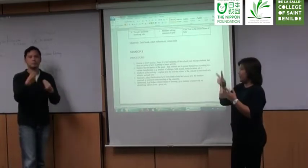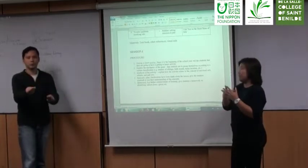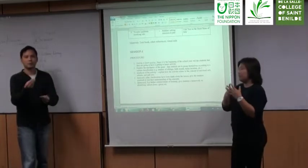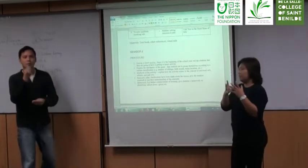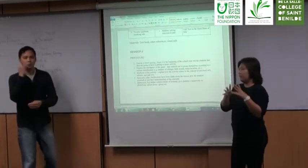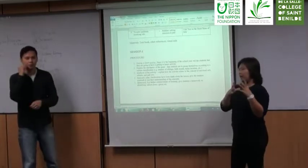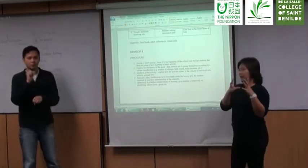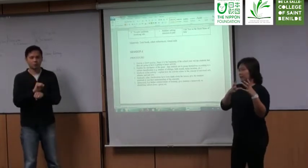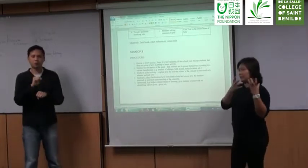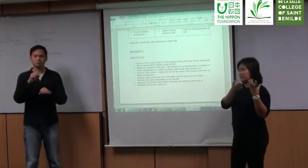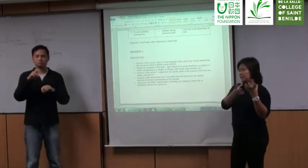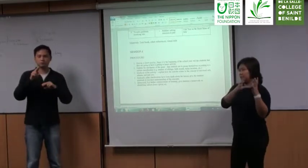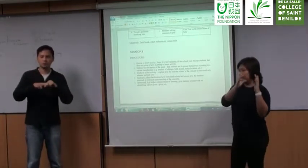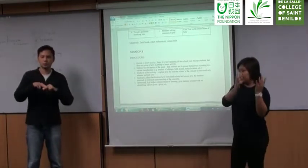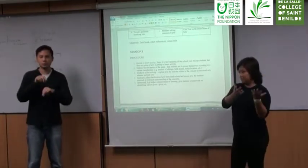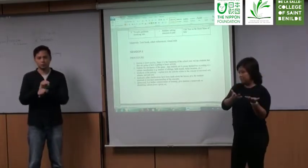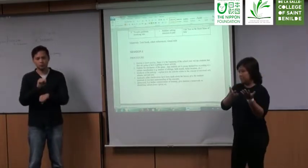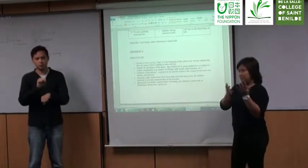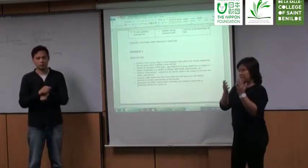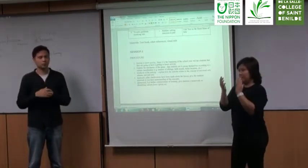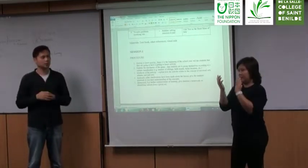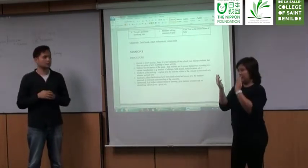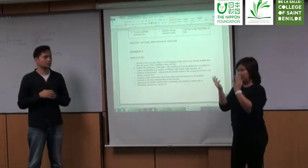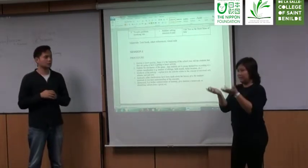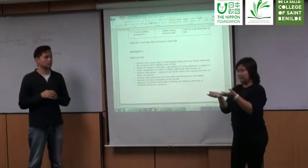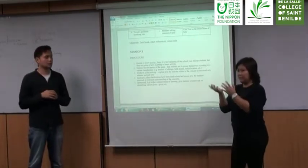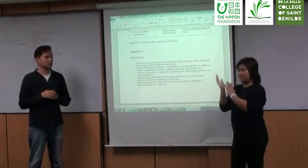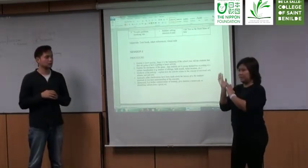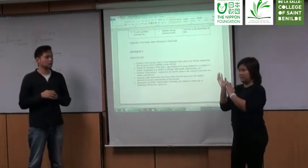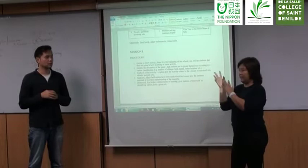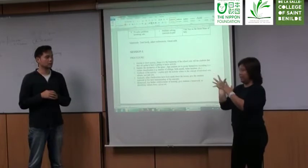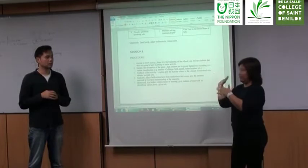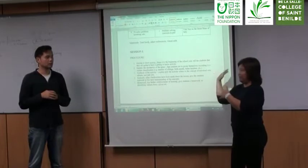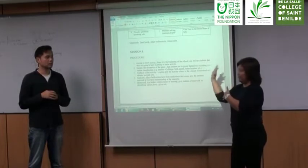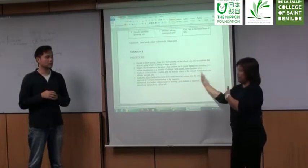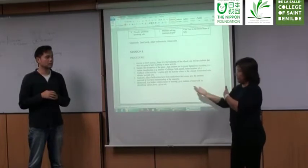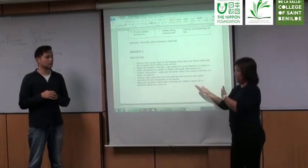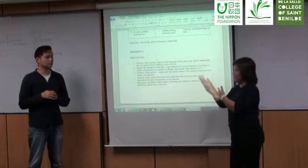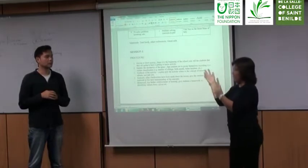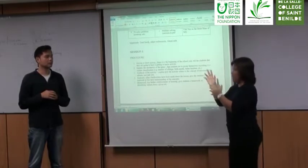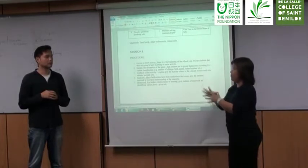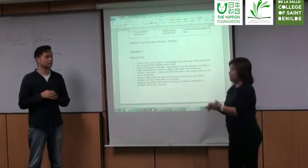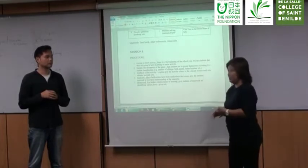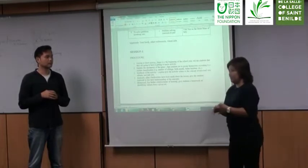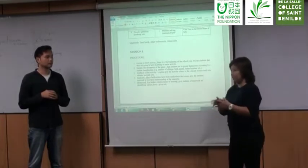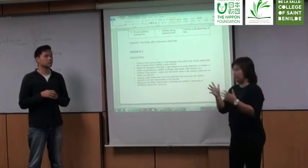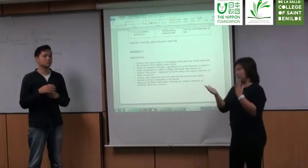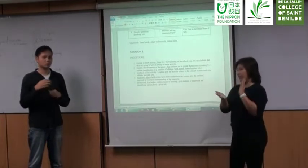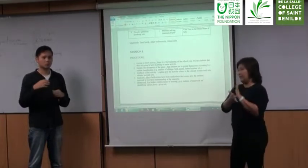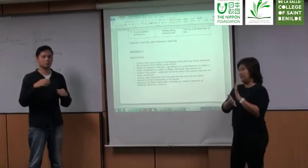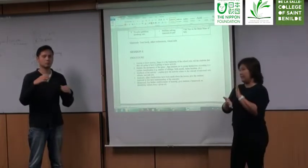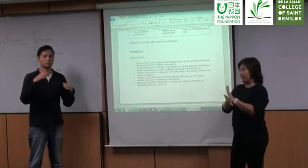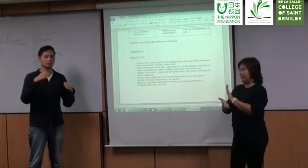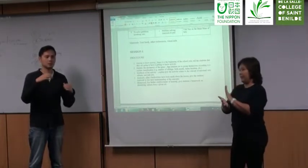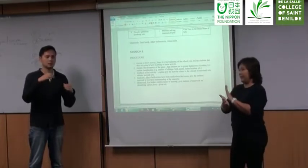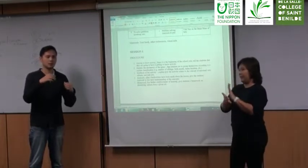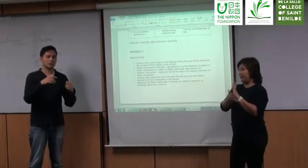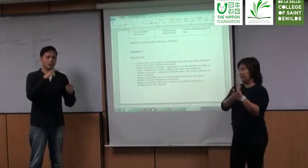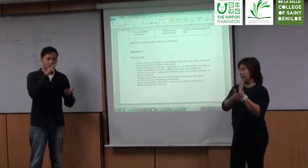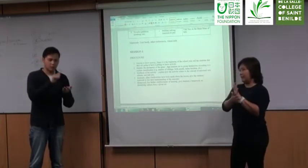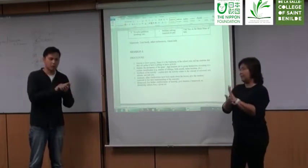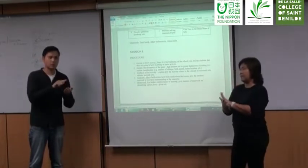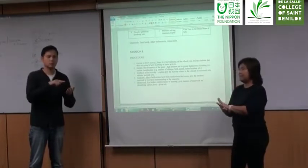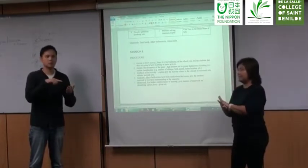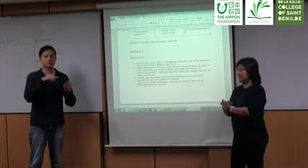Which effect it could be another set of pictures, letters, and then eventually numbers for them to identify